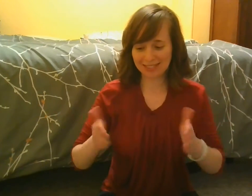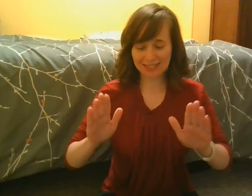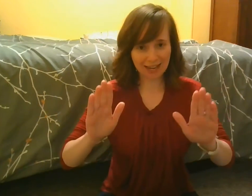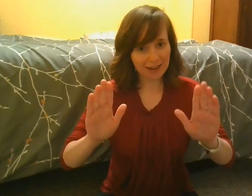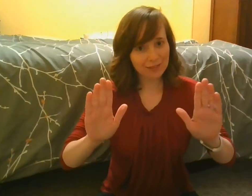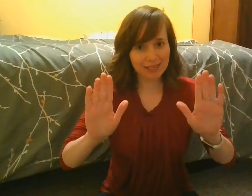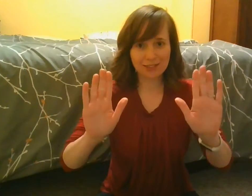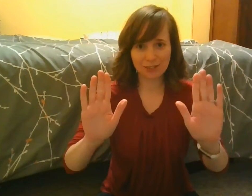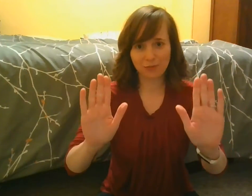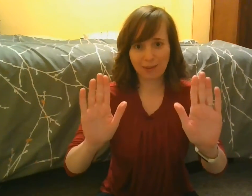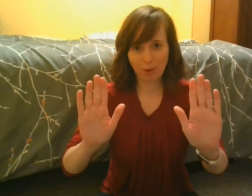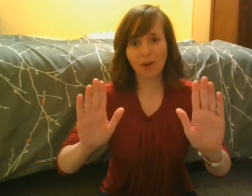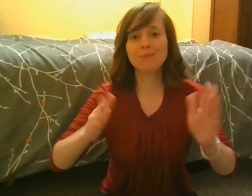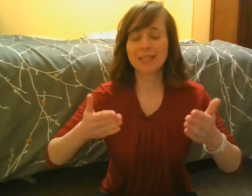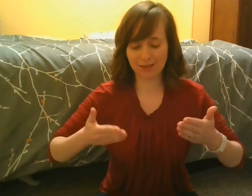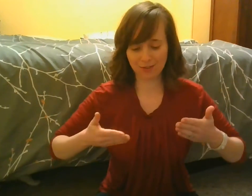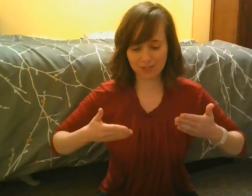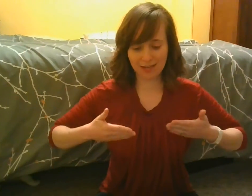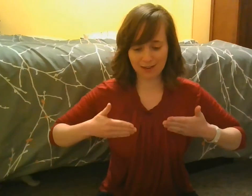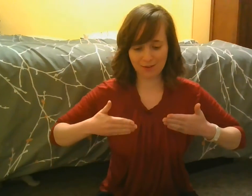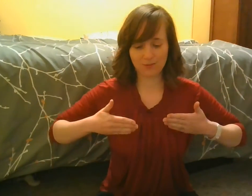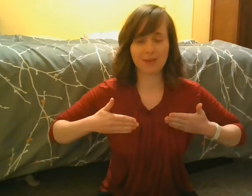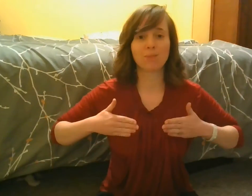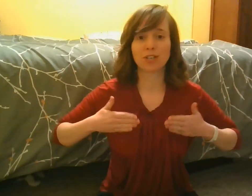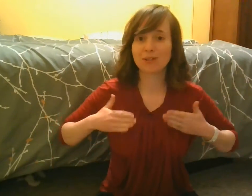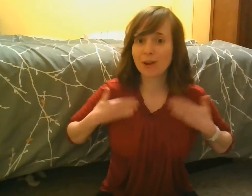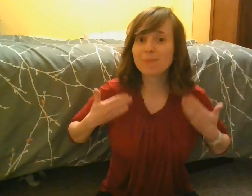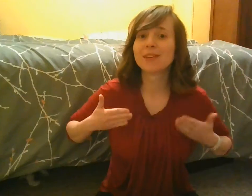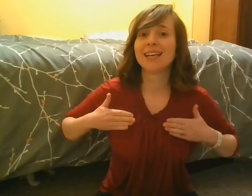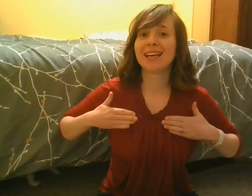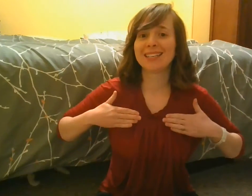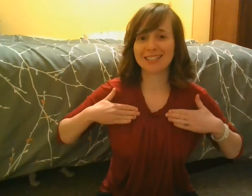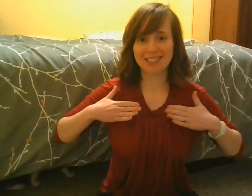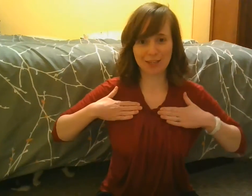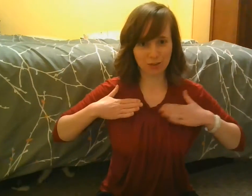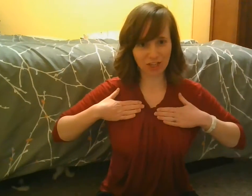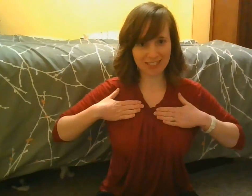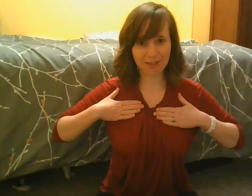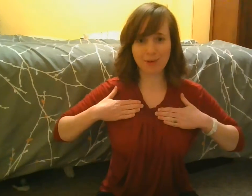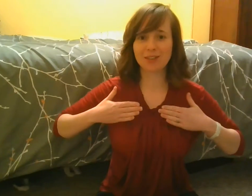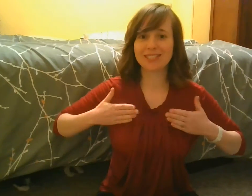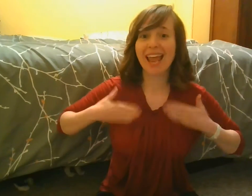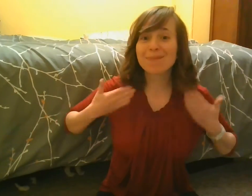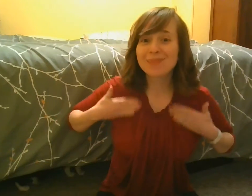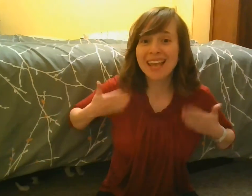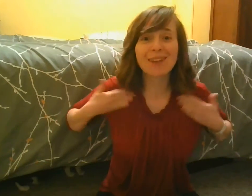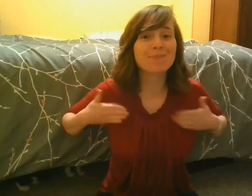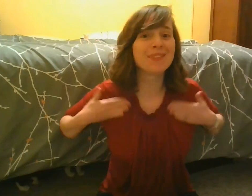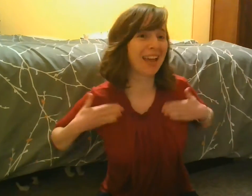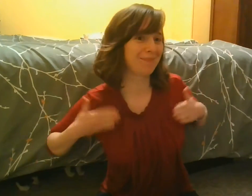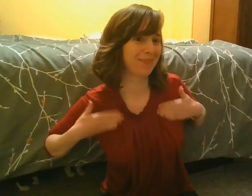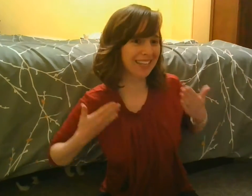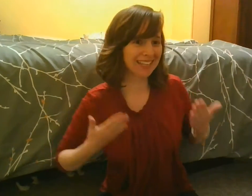just kind of like just flat palms, and you just kind of like brush them up against like your chest up here, just happy, happy, happy.